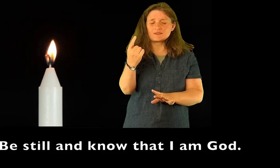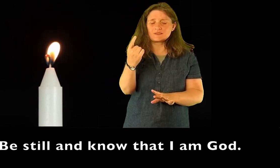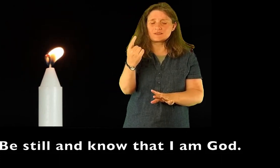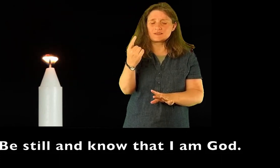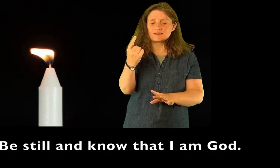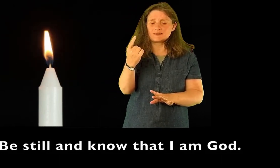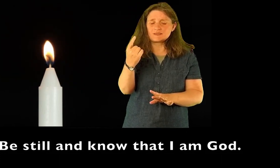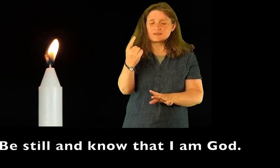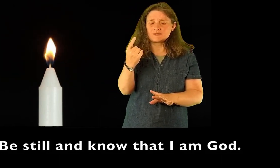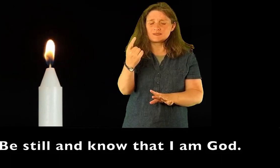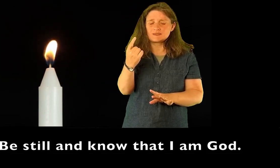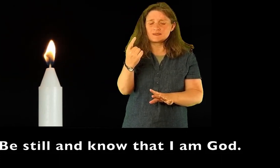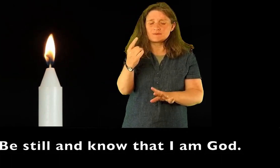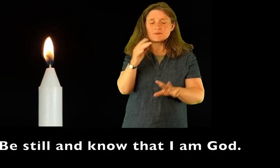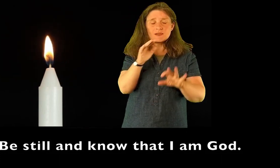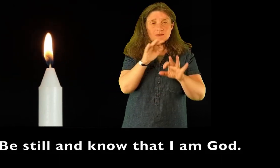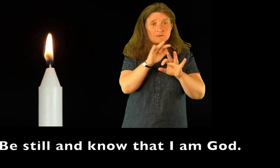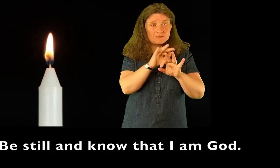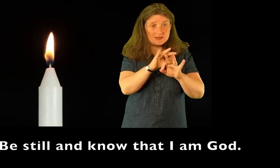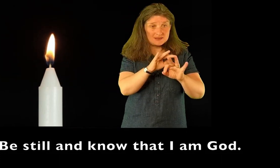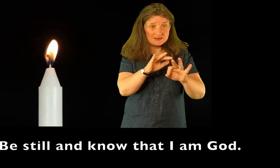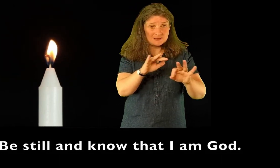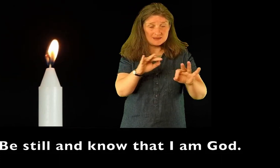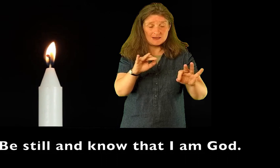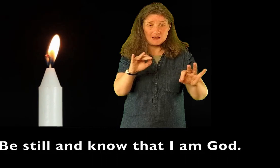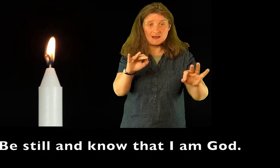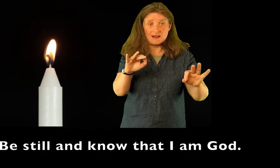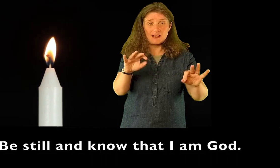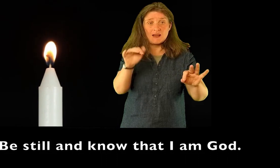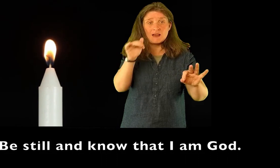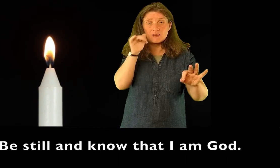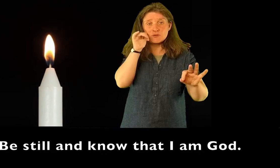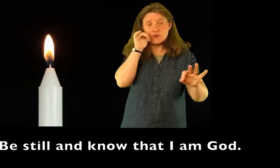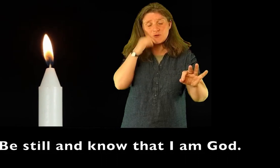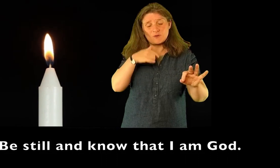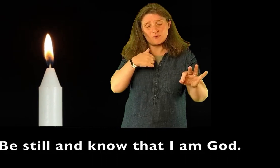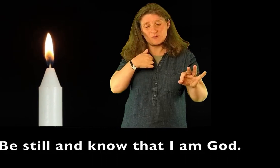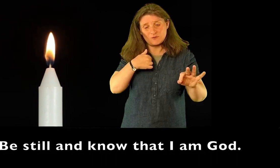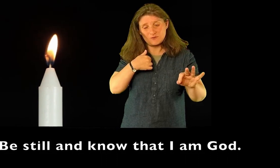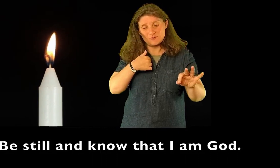Be still and know that I am God.